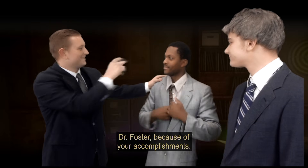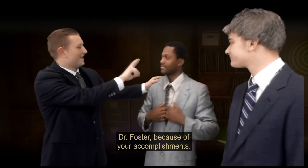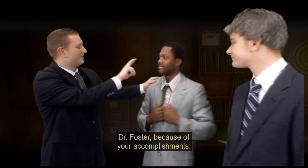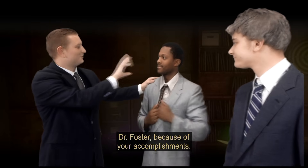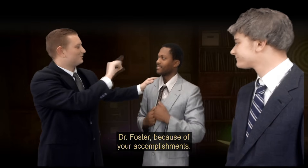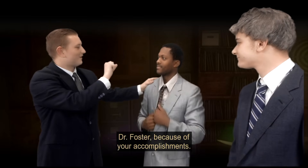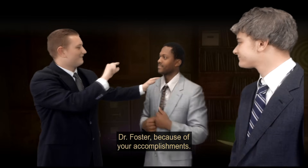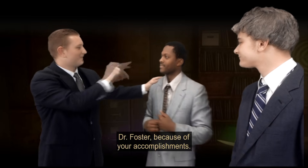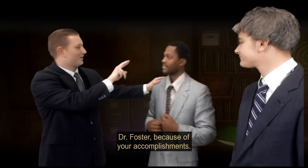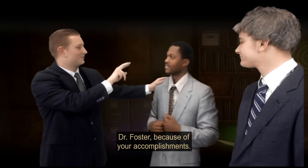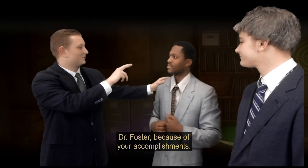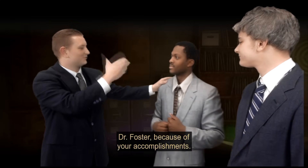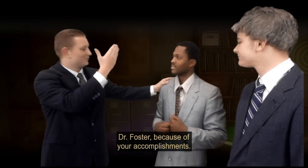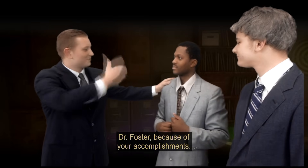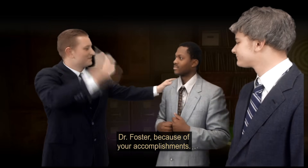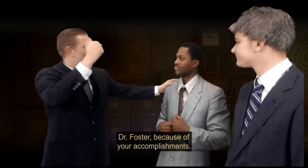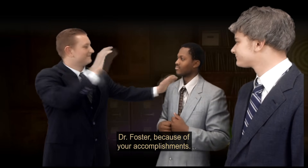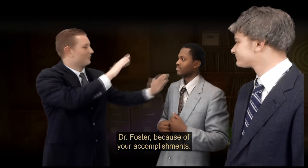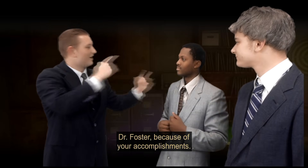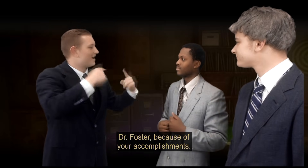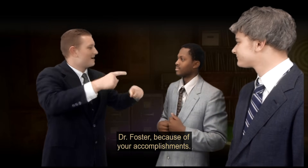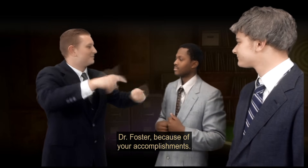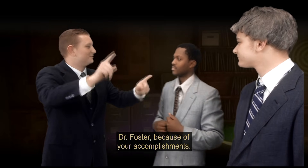Dr. Foster, because of your accomplishments.